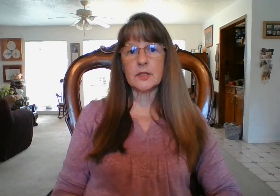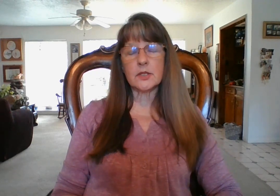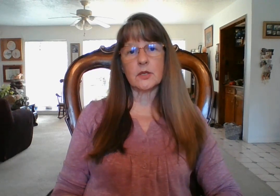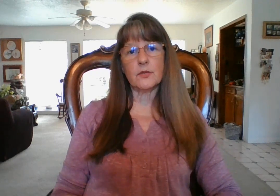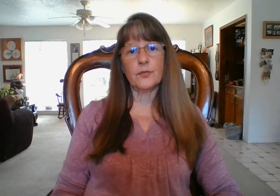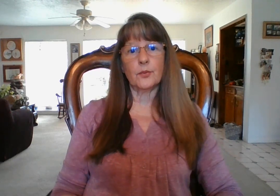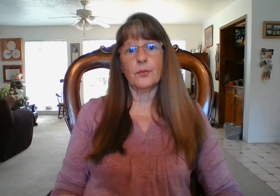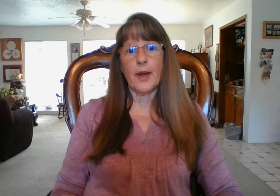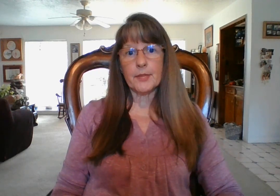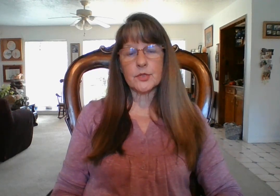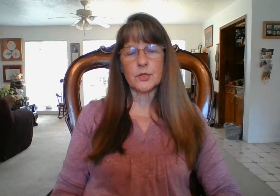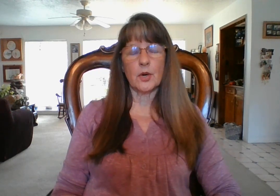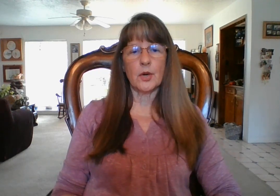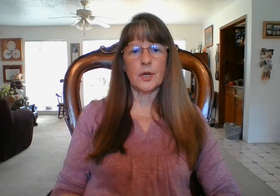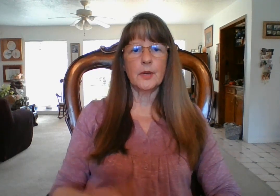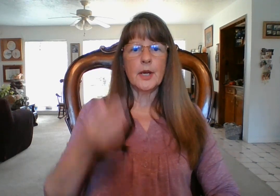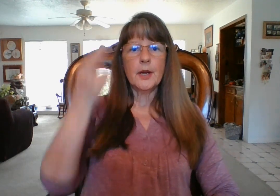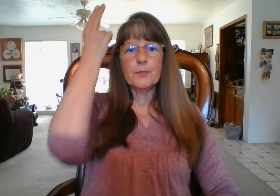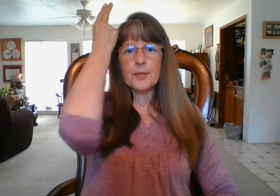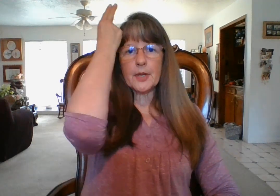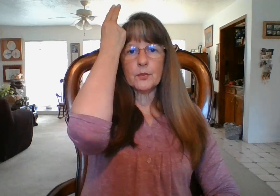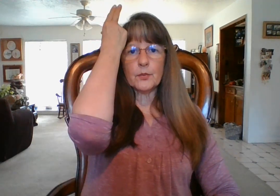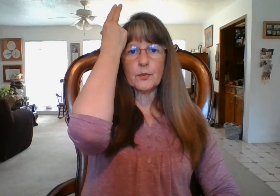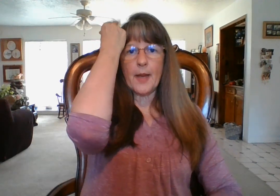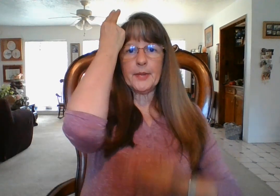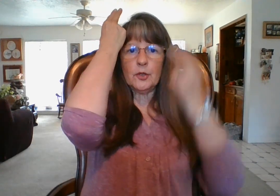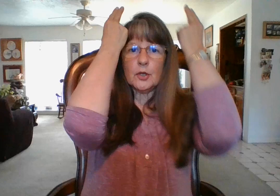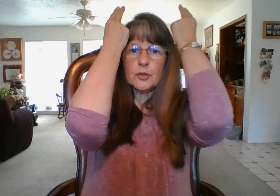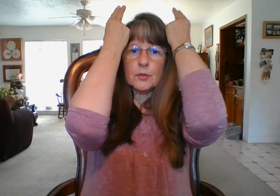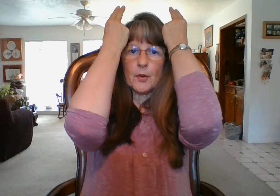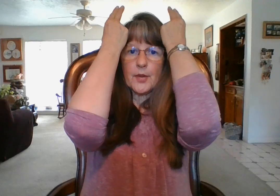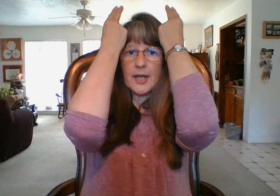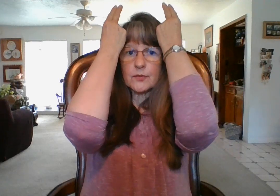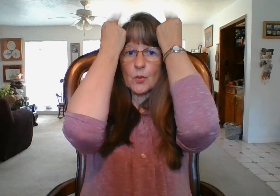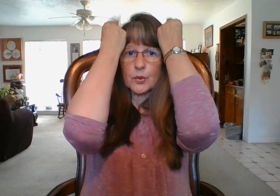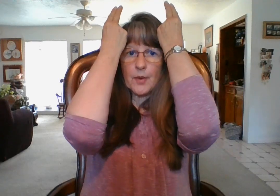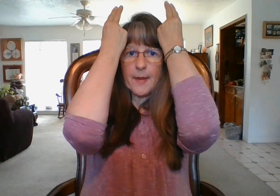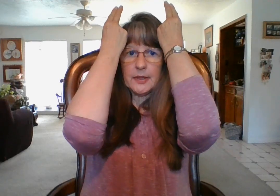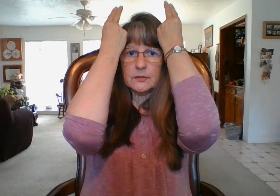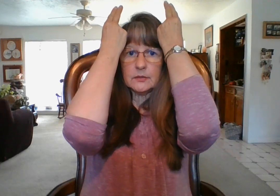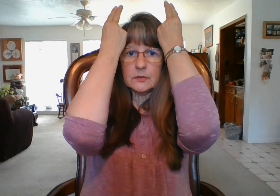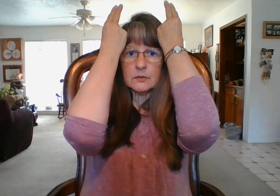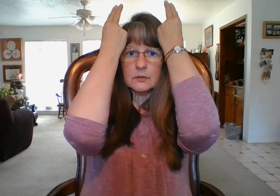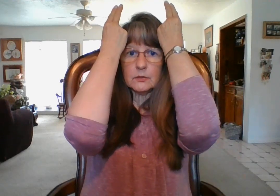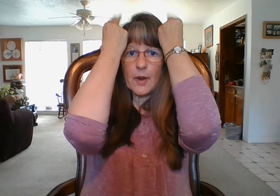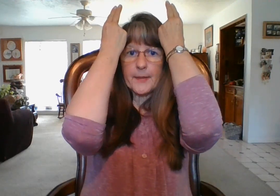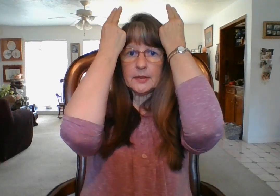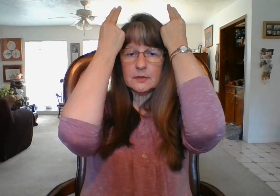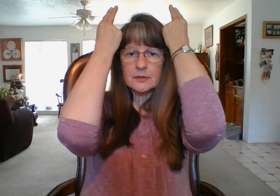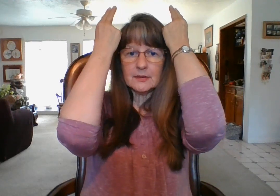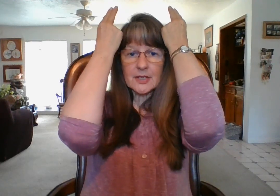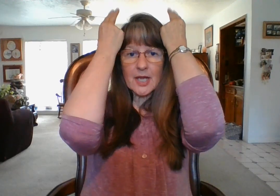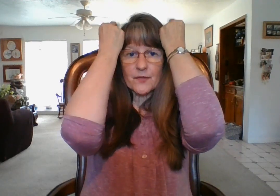kinds of rabbits there are. But rabbit, you can do both hands, of course, rabbit. Rabbit, that's kind of